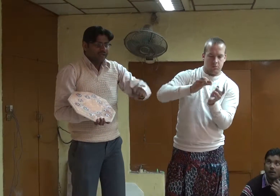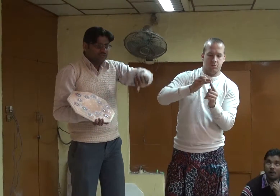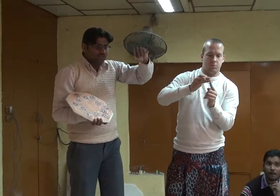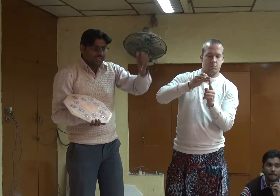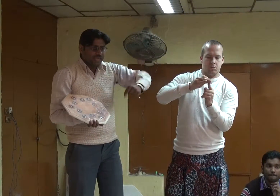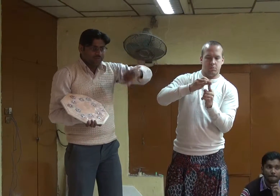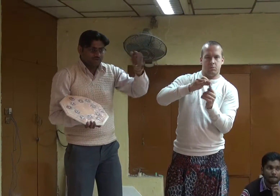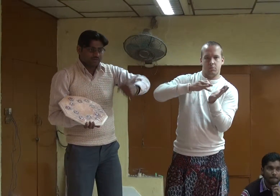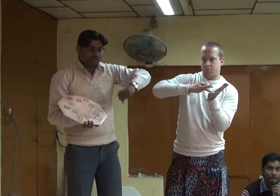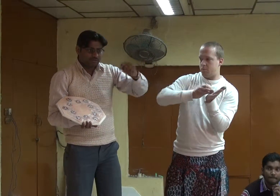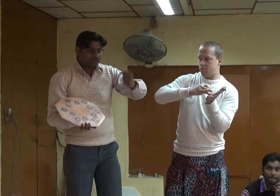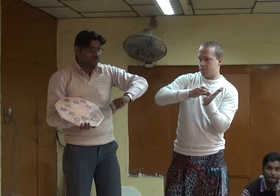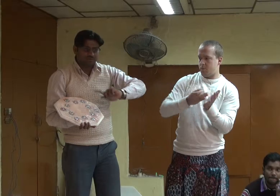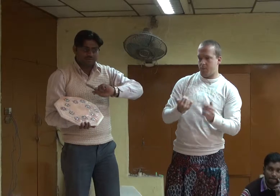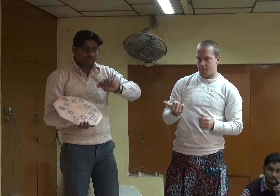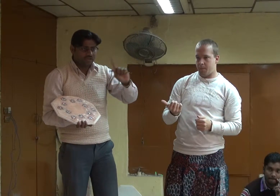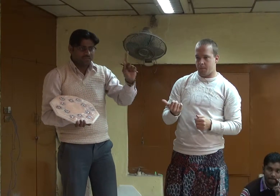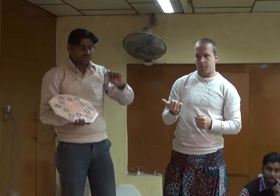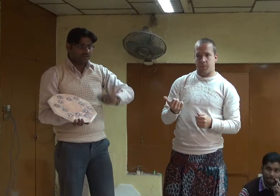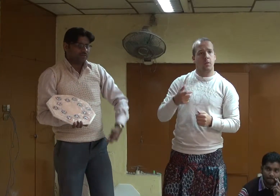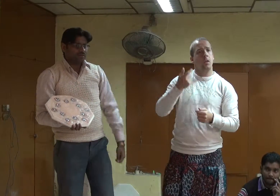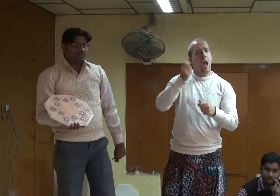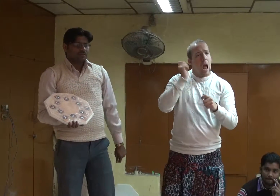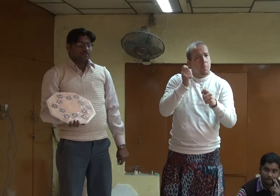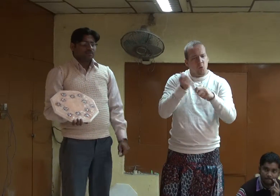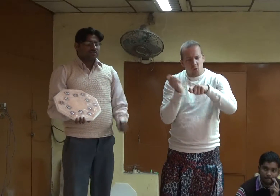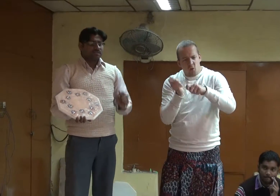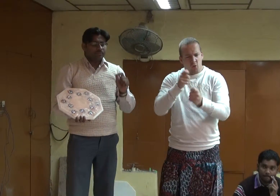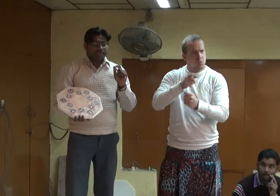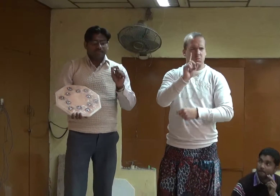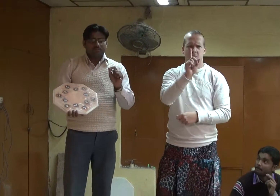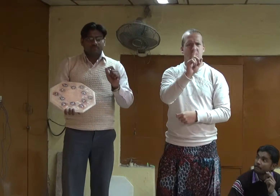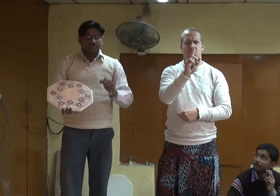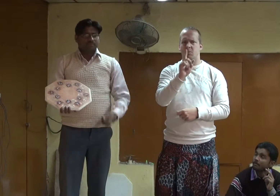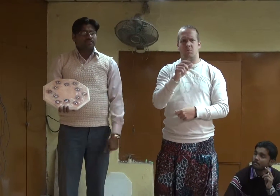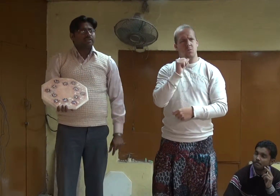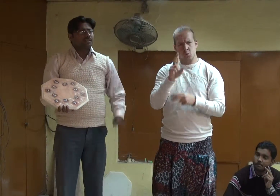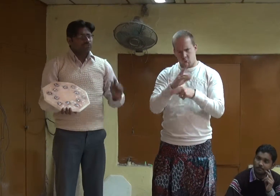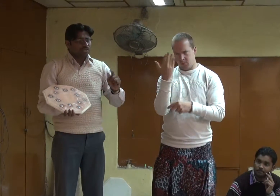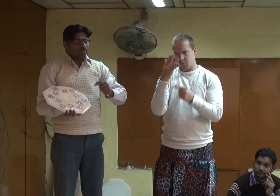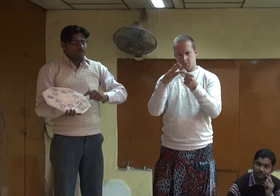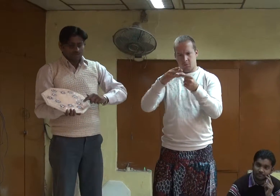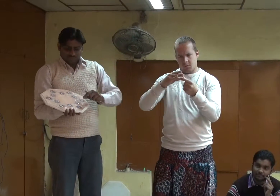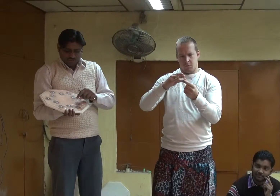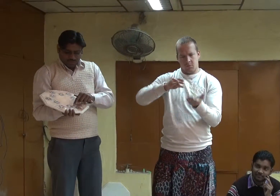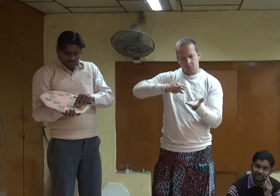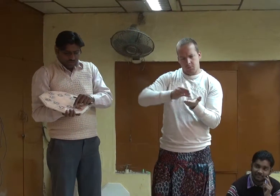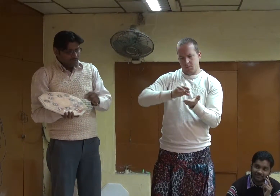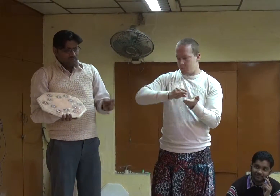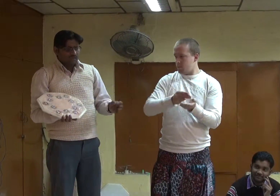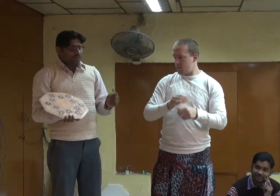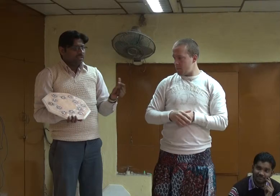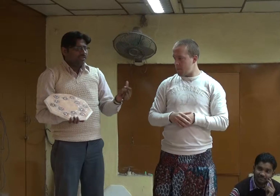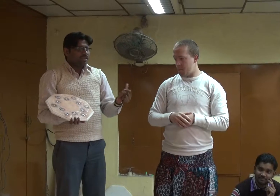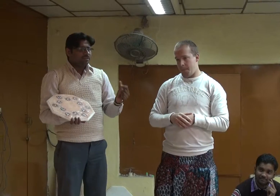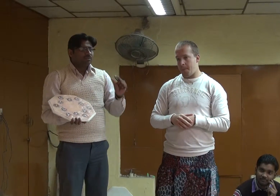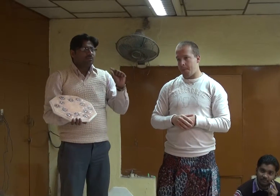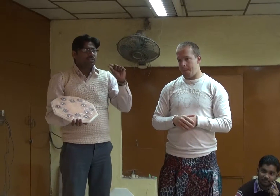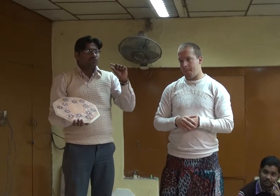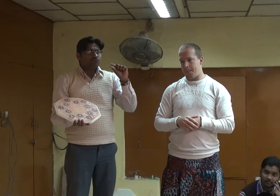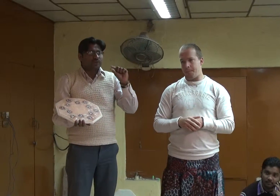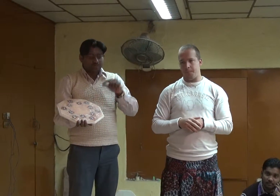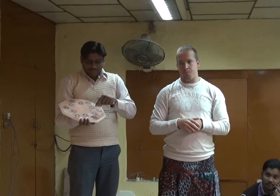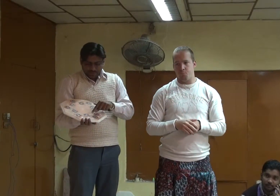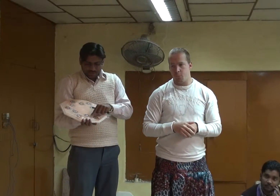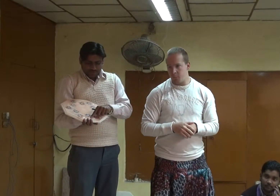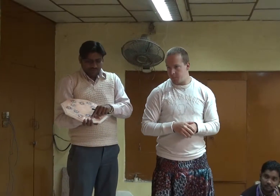They never use hammer. Never. Sometimes they can use hammer. He need